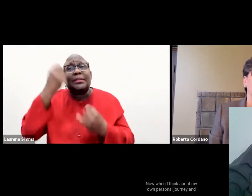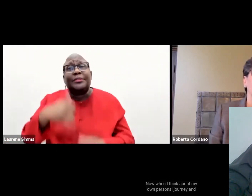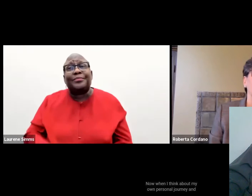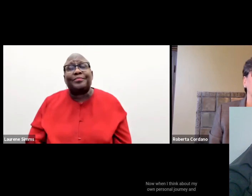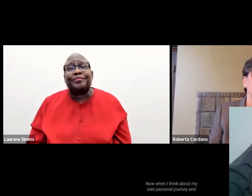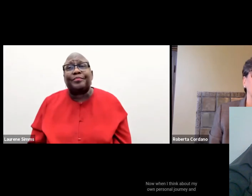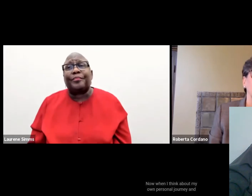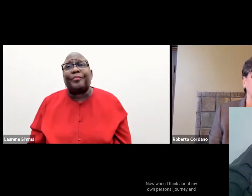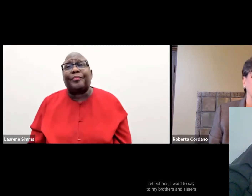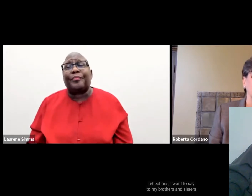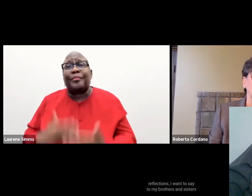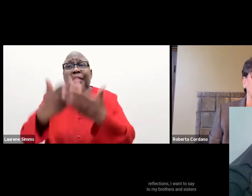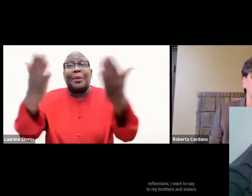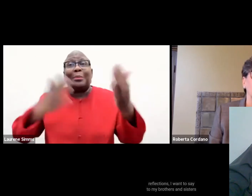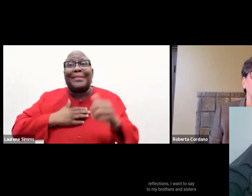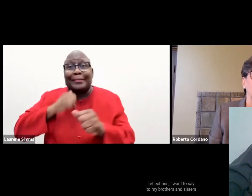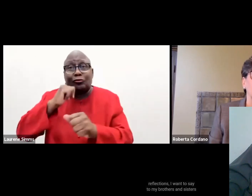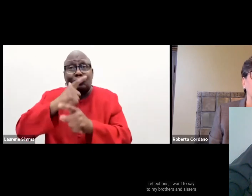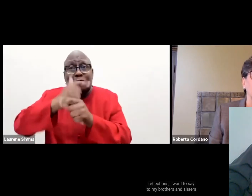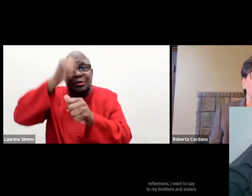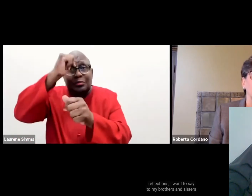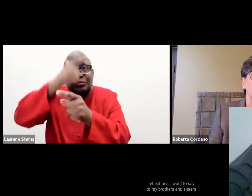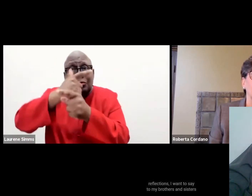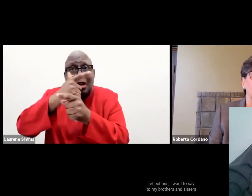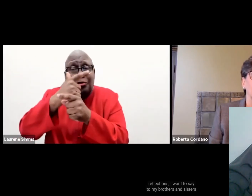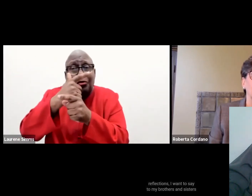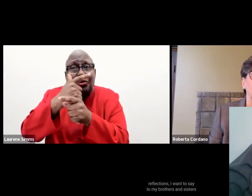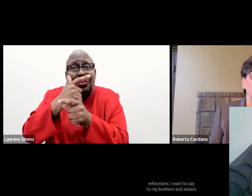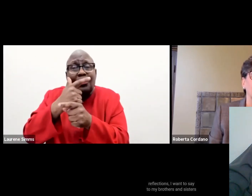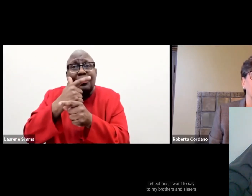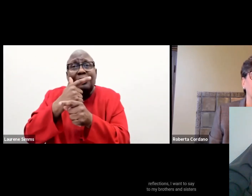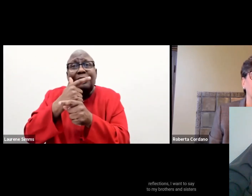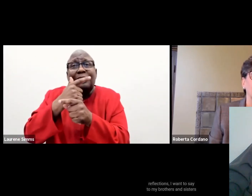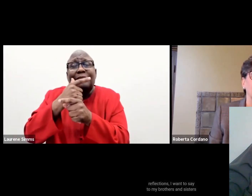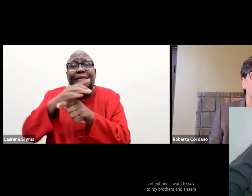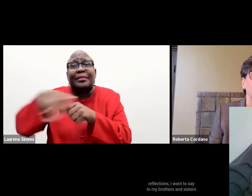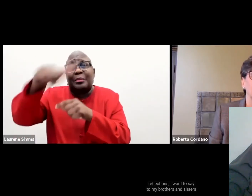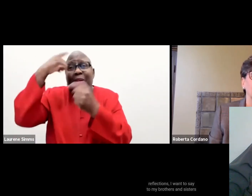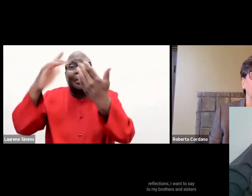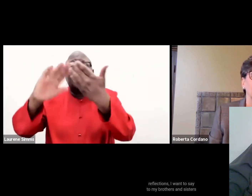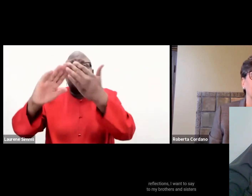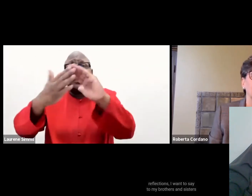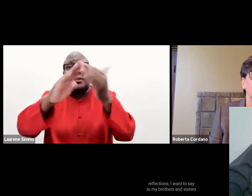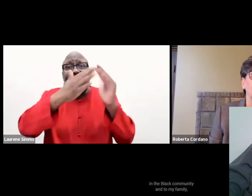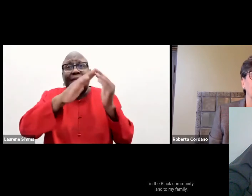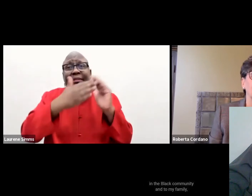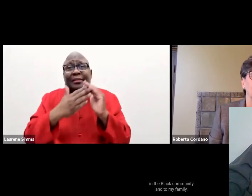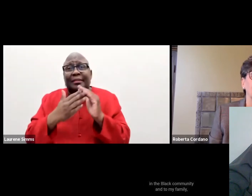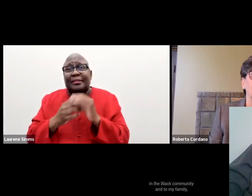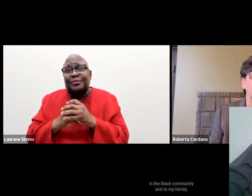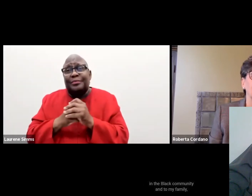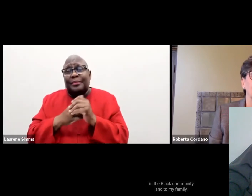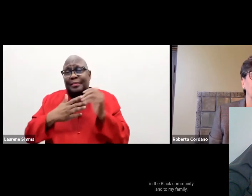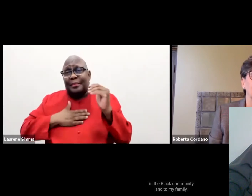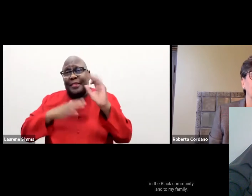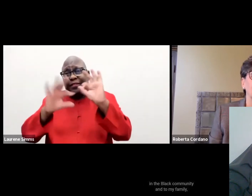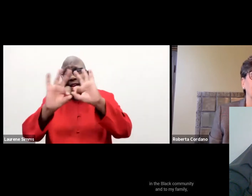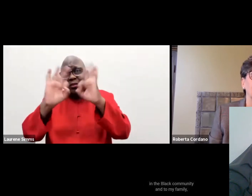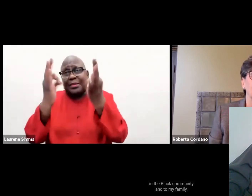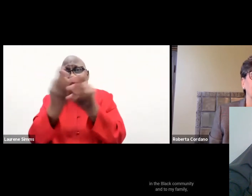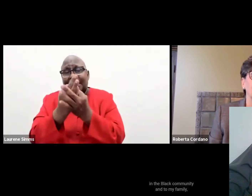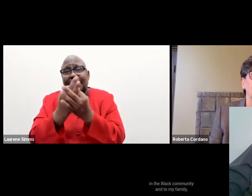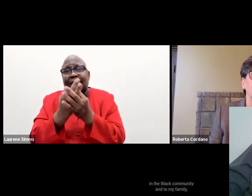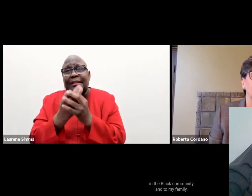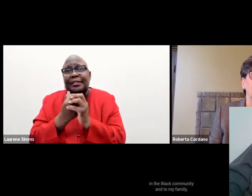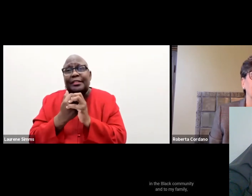I'm going to share with you my personal journey with my brothers and sisters in the Black